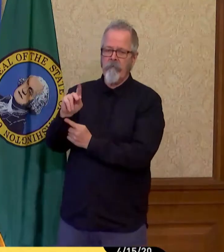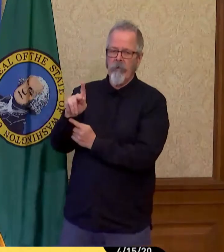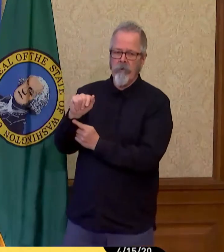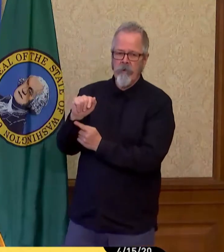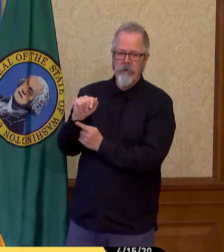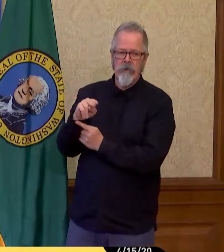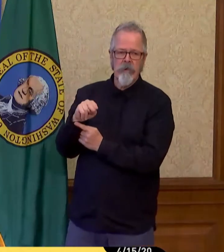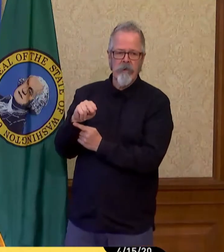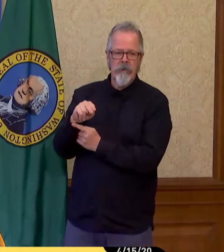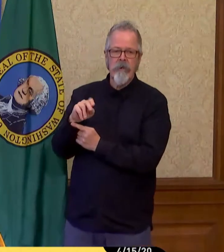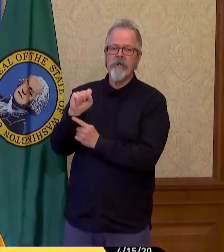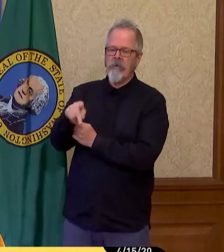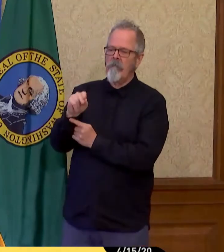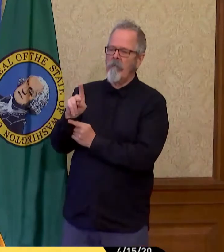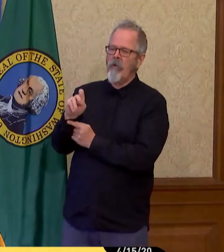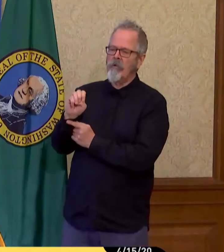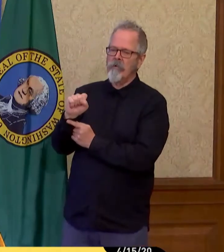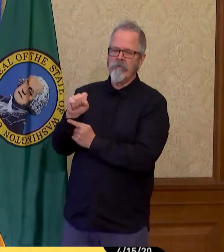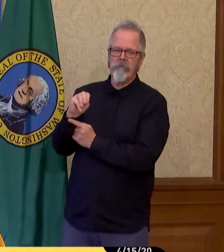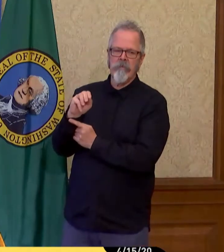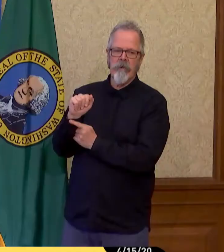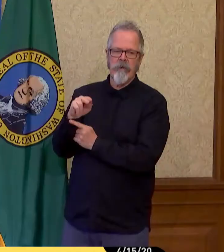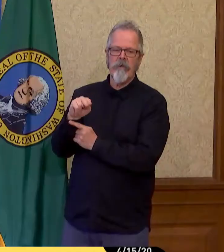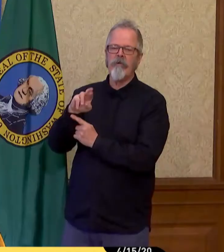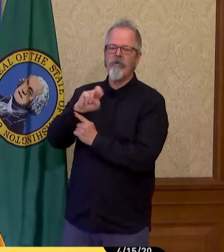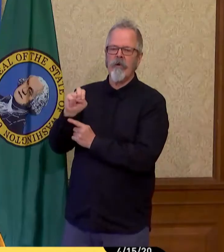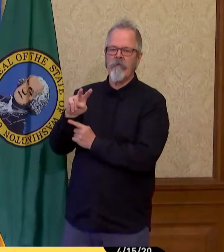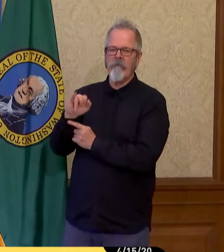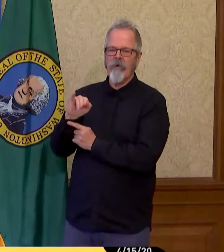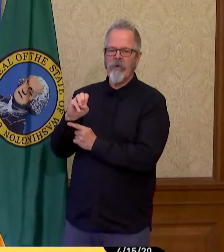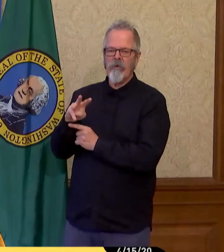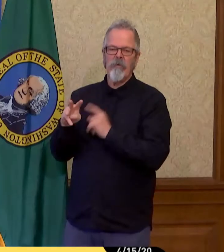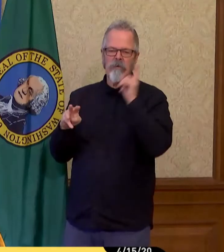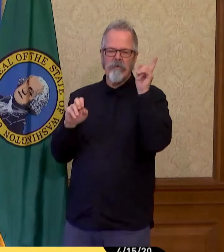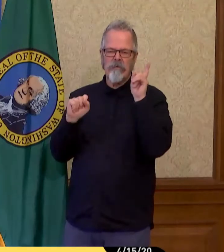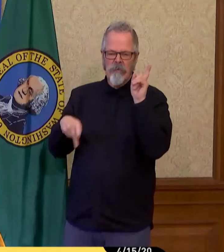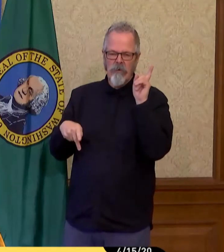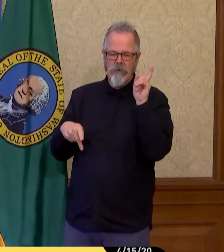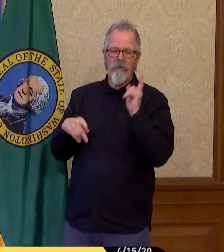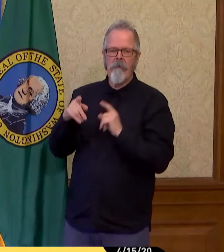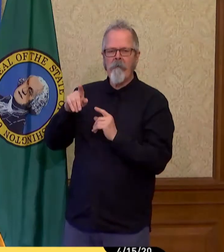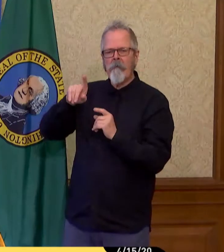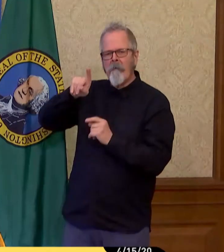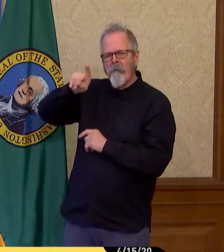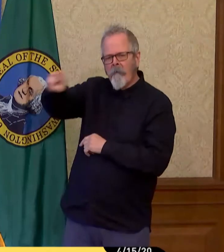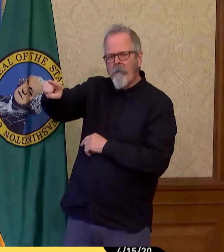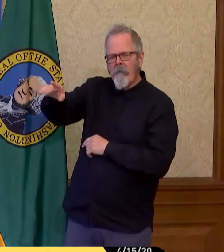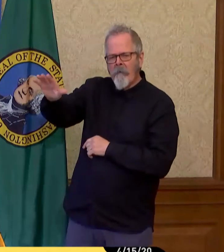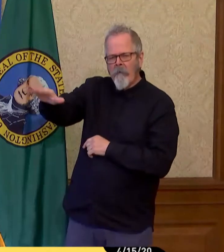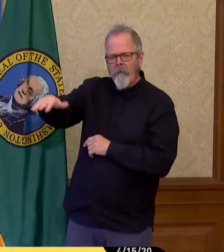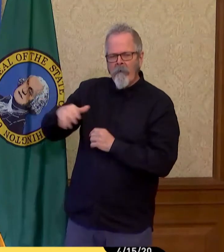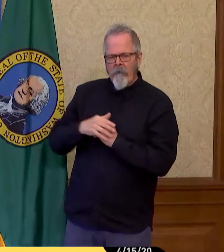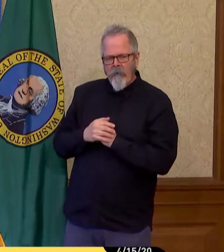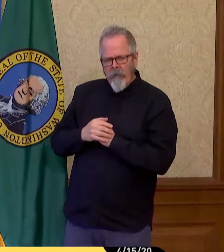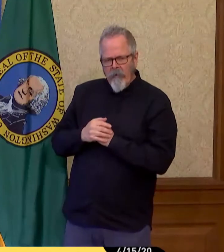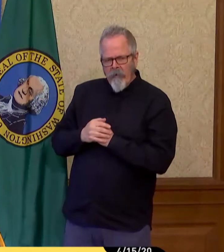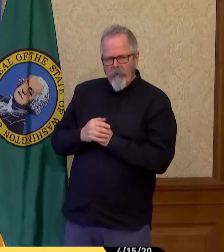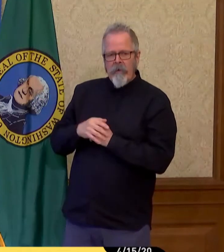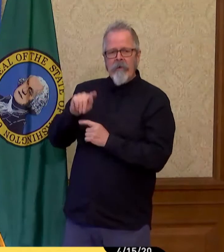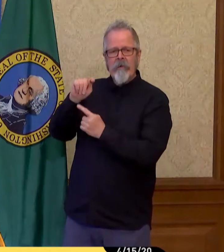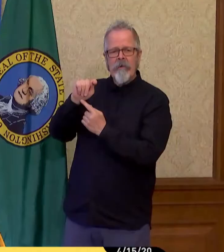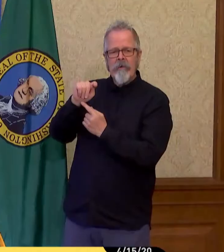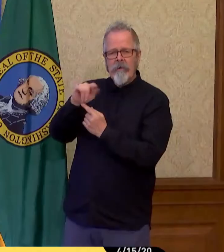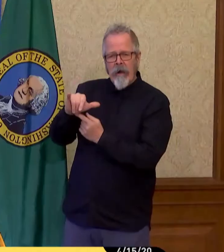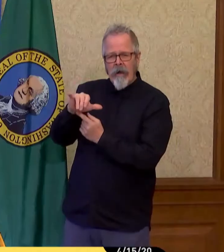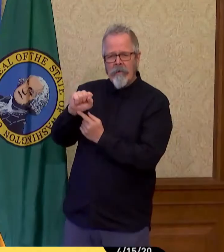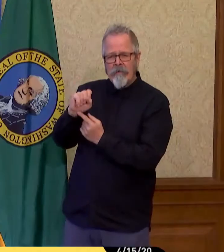you consider ordering that facility closed if you have that authority, and under what circumstances would you do it?